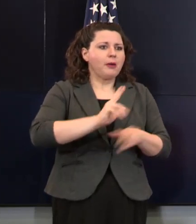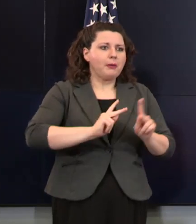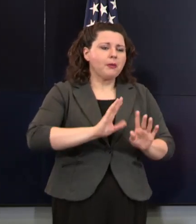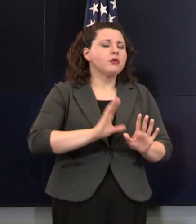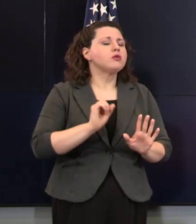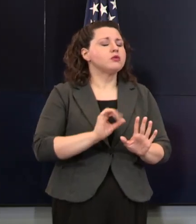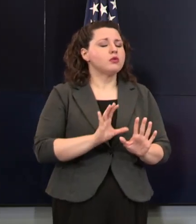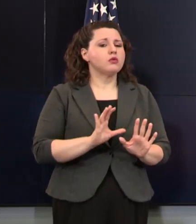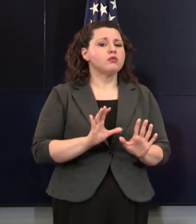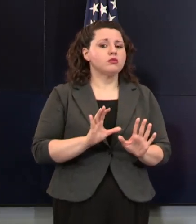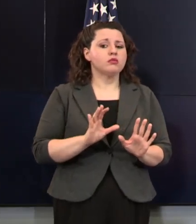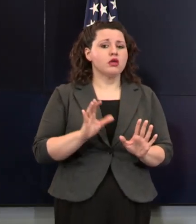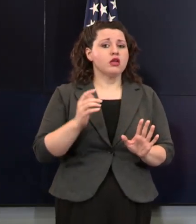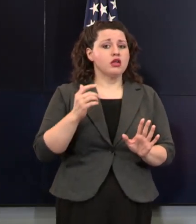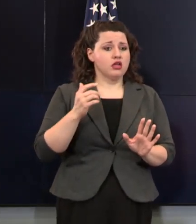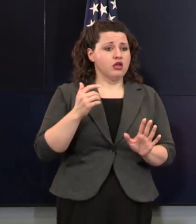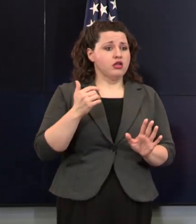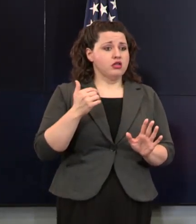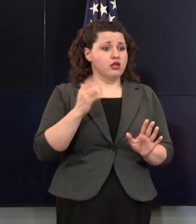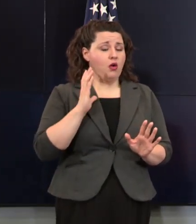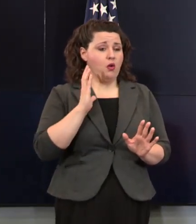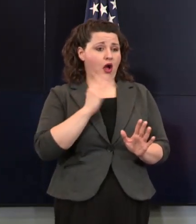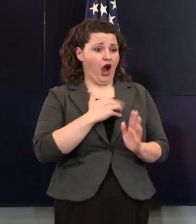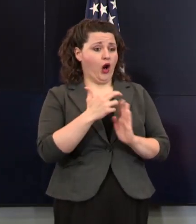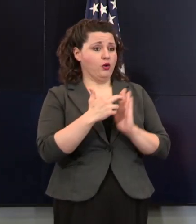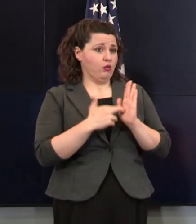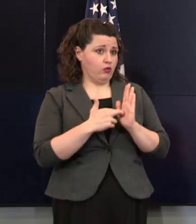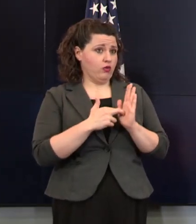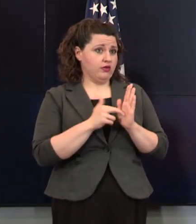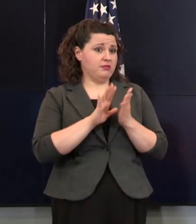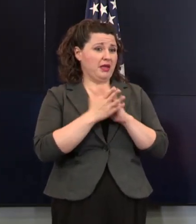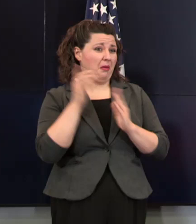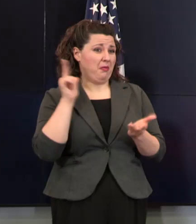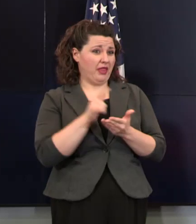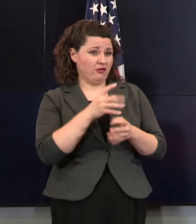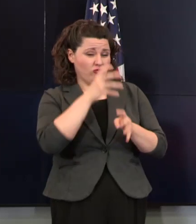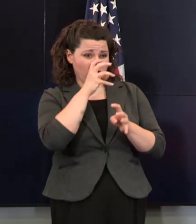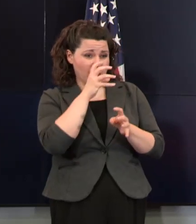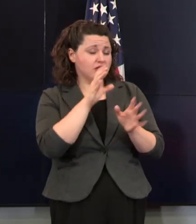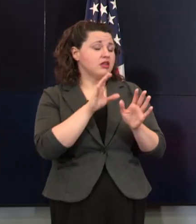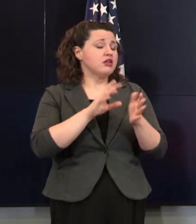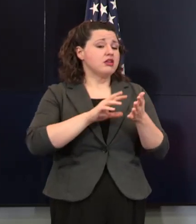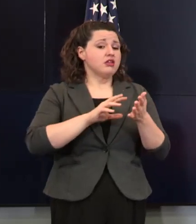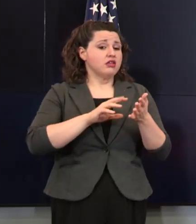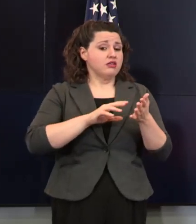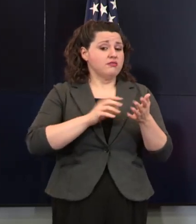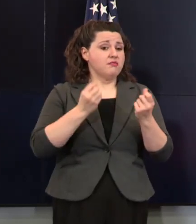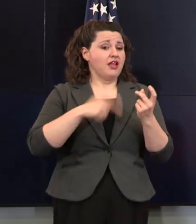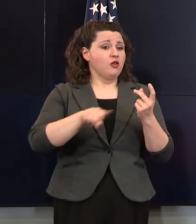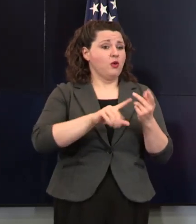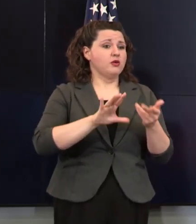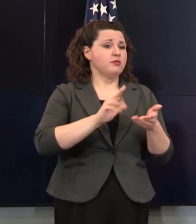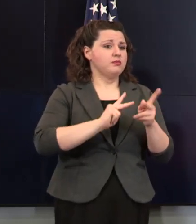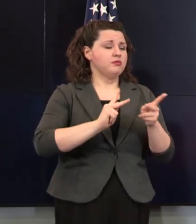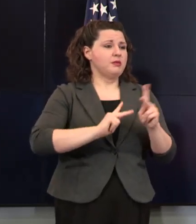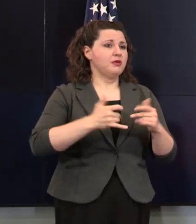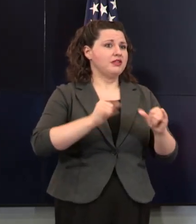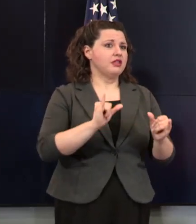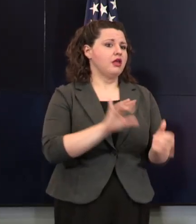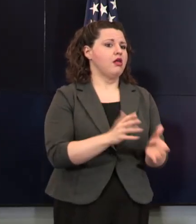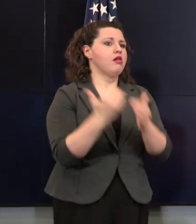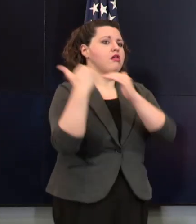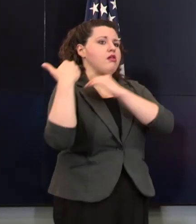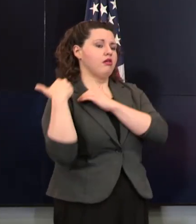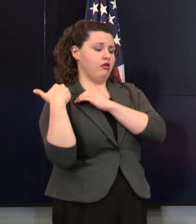started to, loosen and ease some of the restrictions is a great deal of responsibility being taken by the businesses and